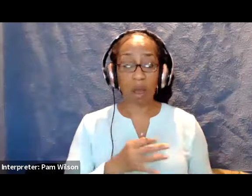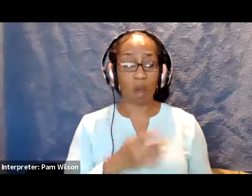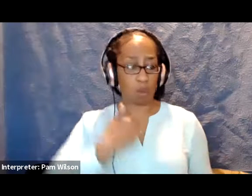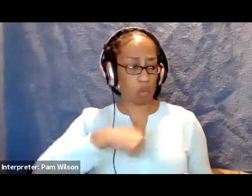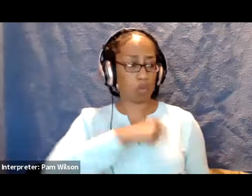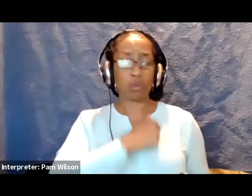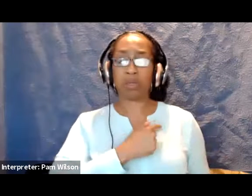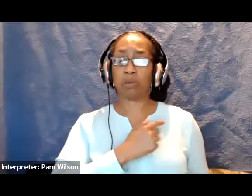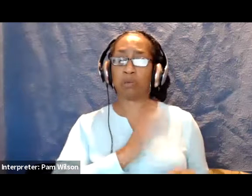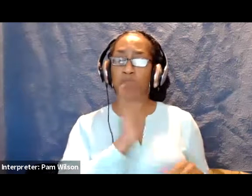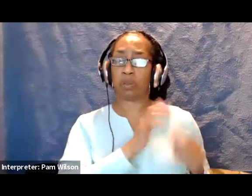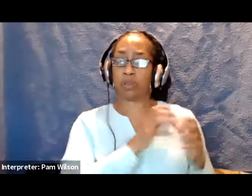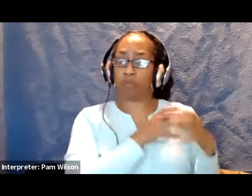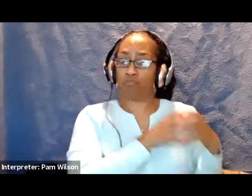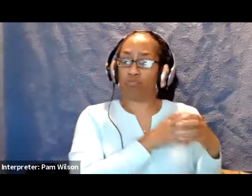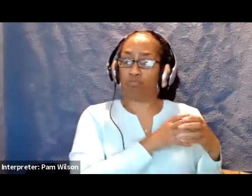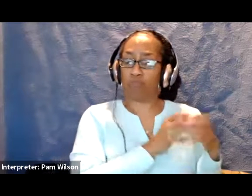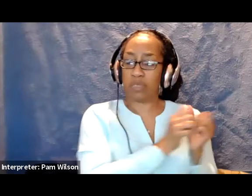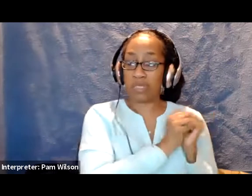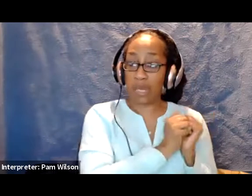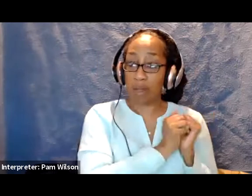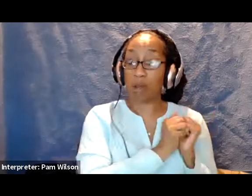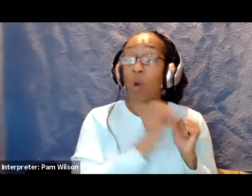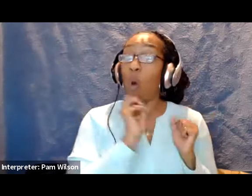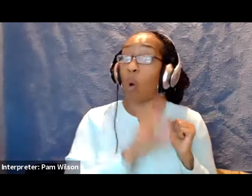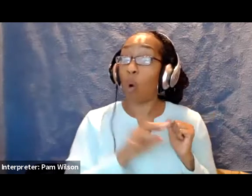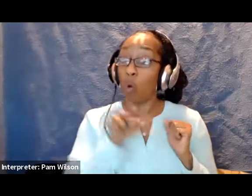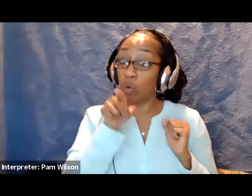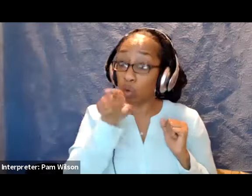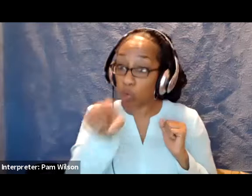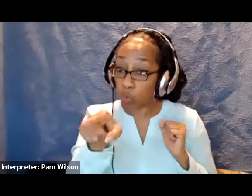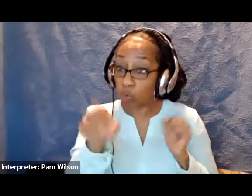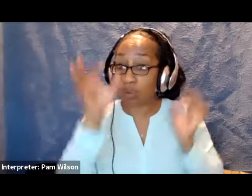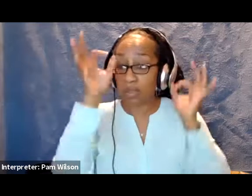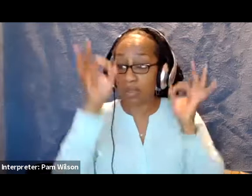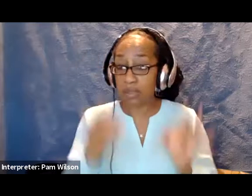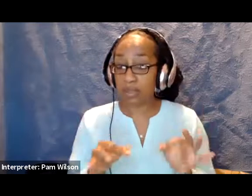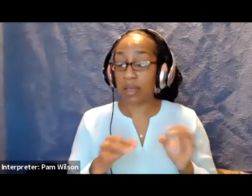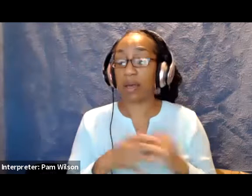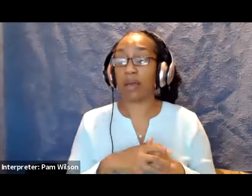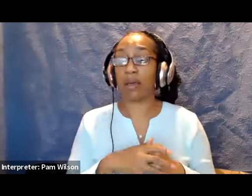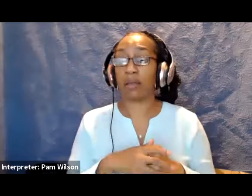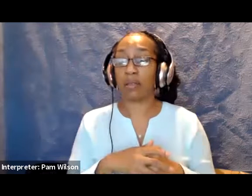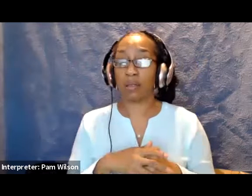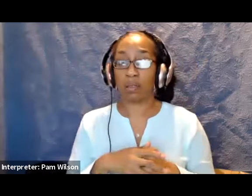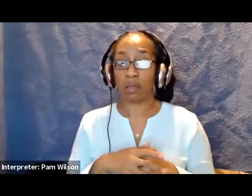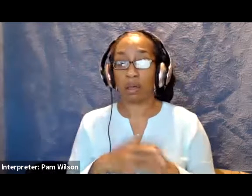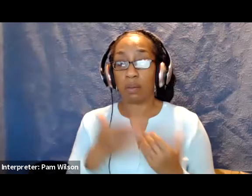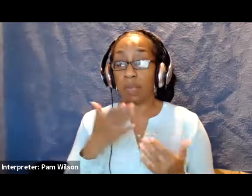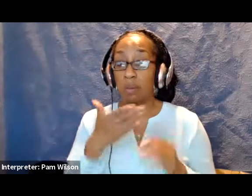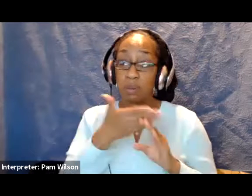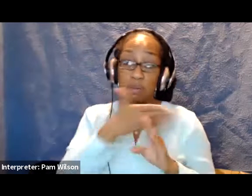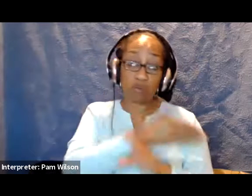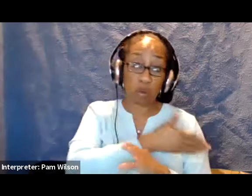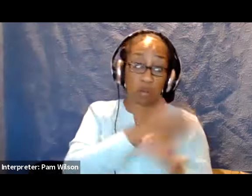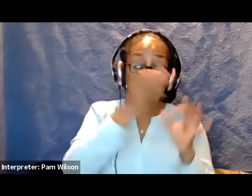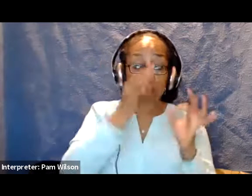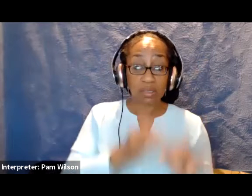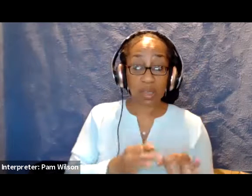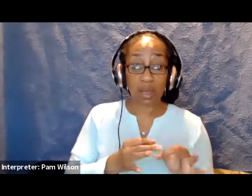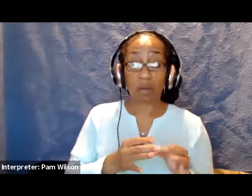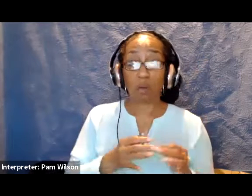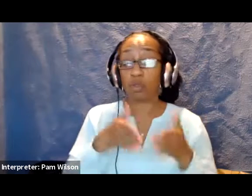right? So they can be assigned by their expertise. They may decide ahead of time, or you can let them